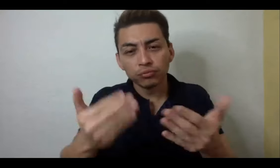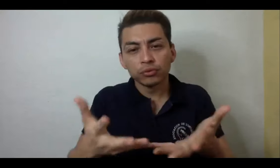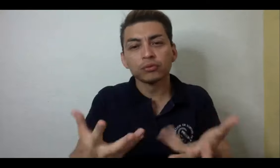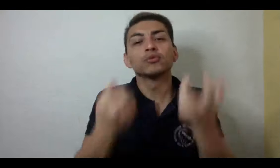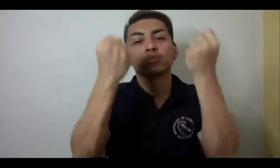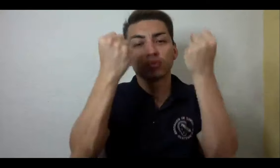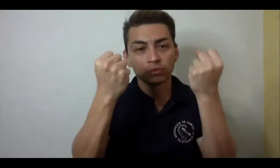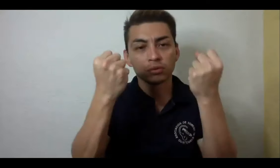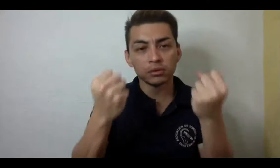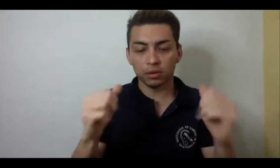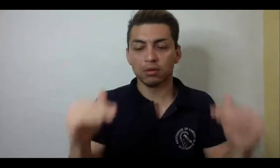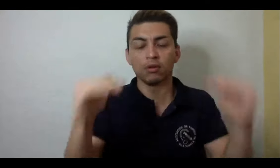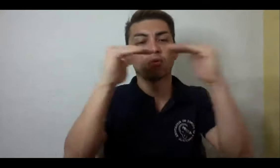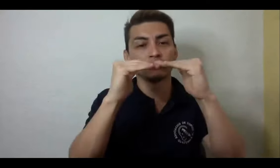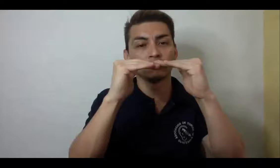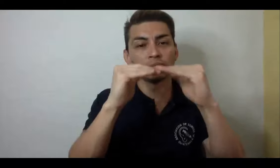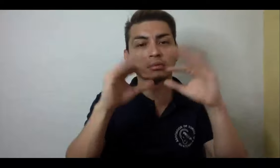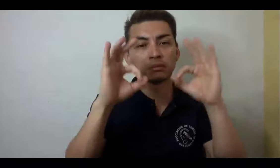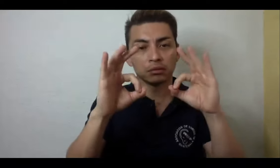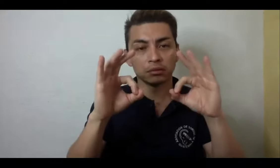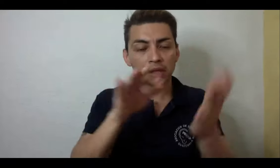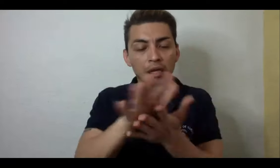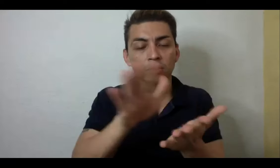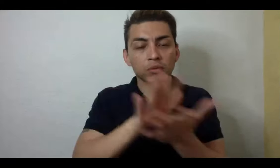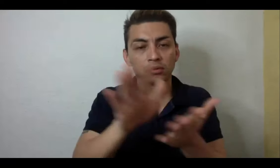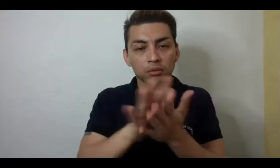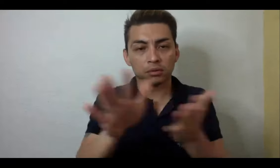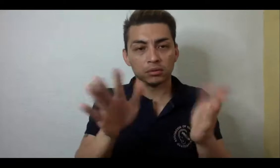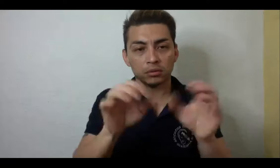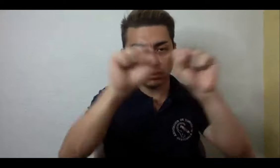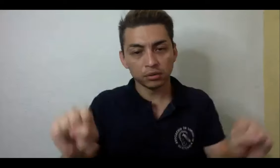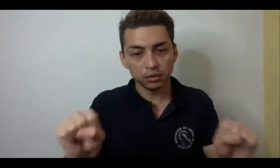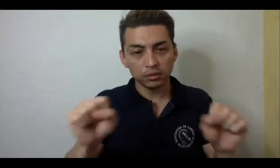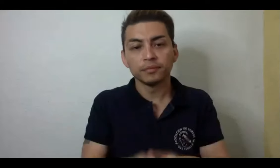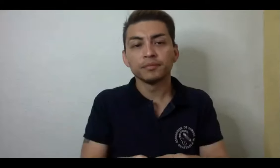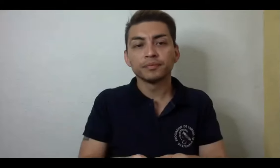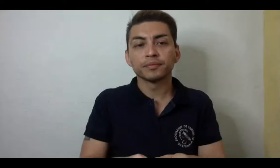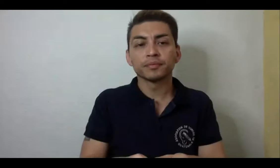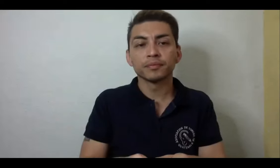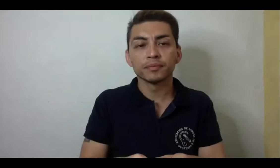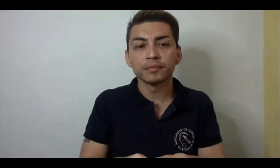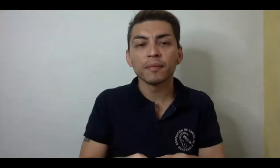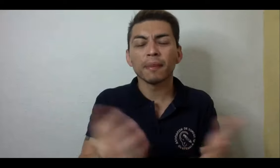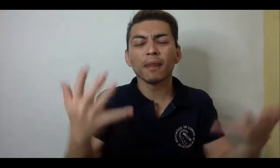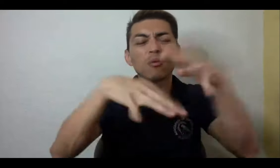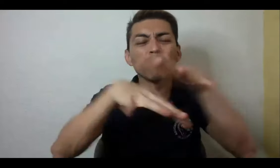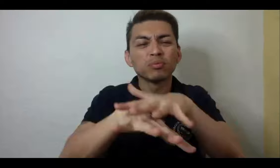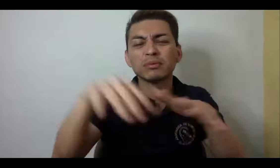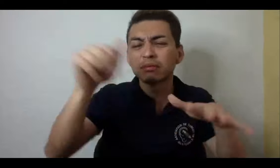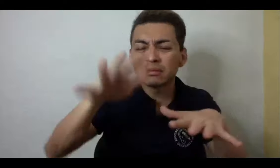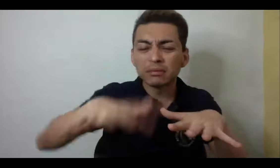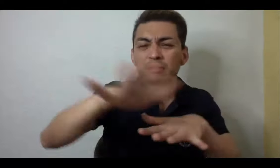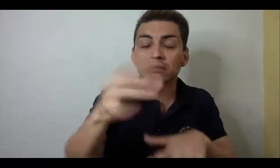also equity and inclusion in the education system. Inclusion in this context is understood